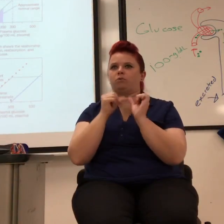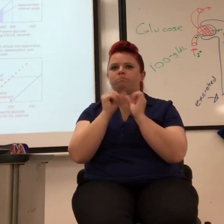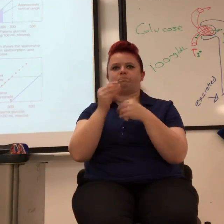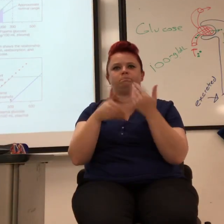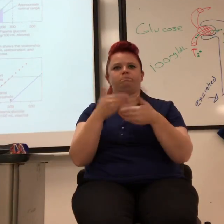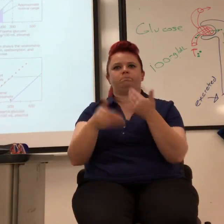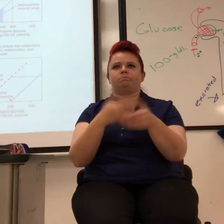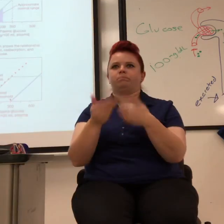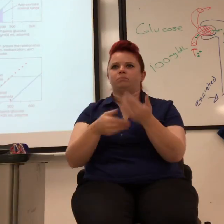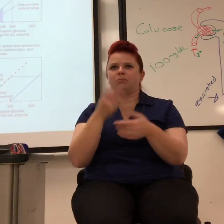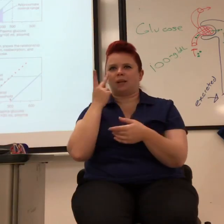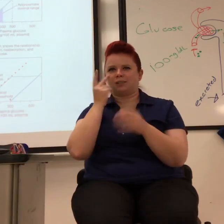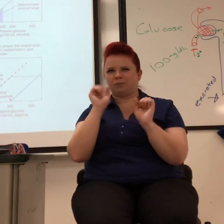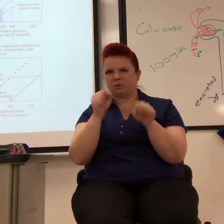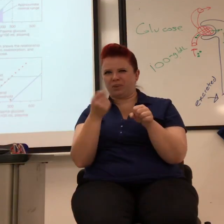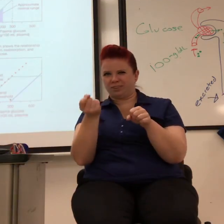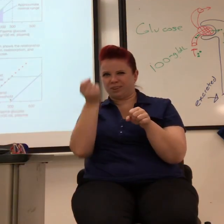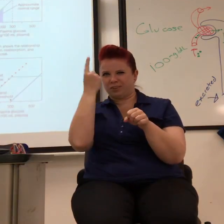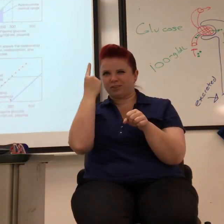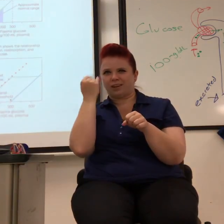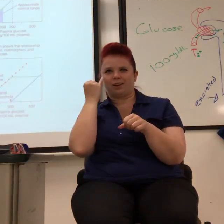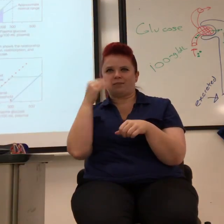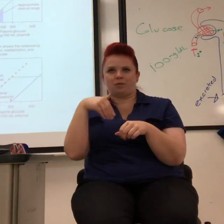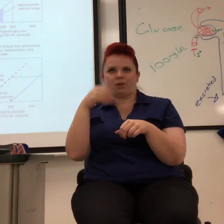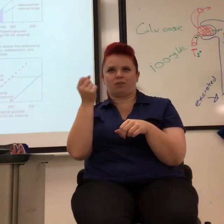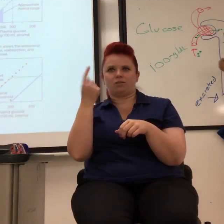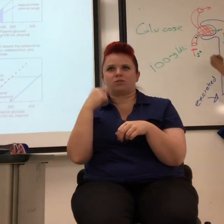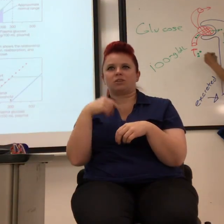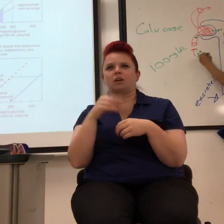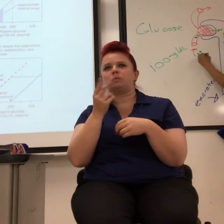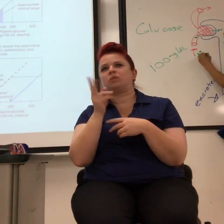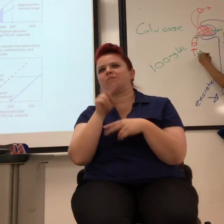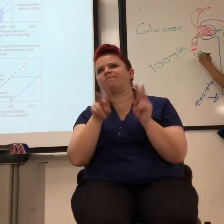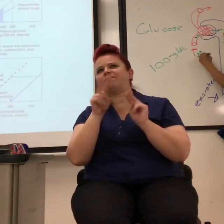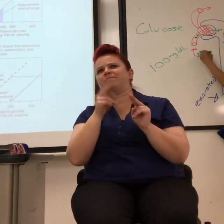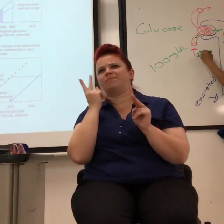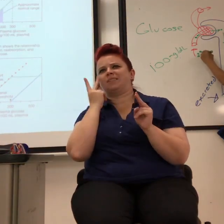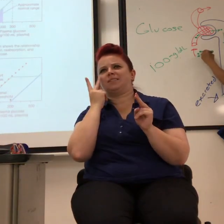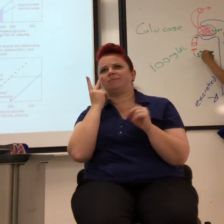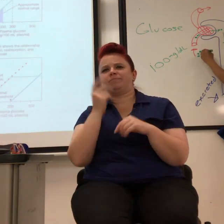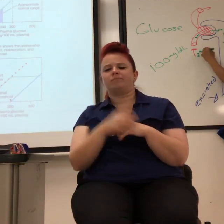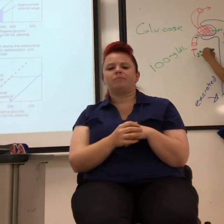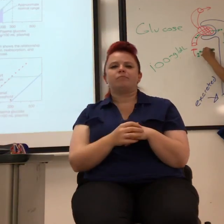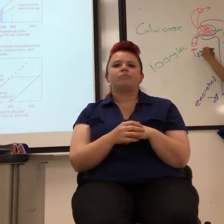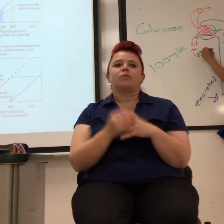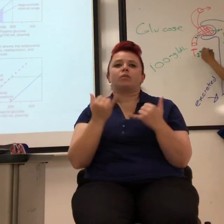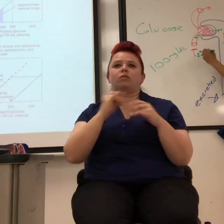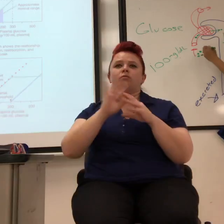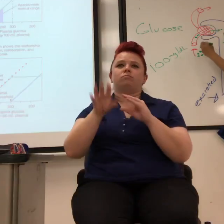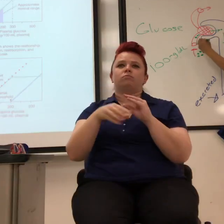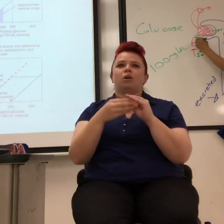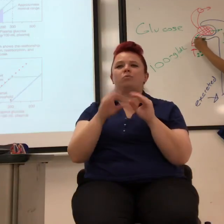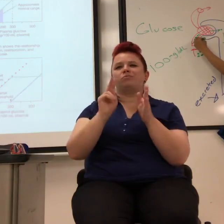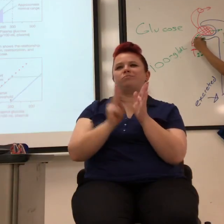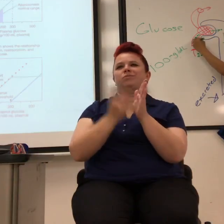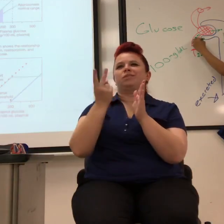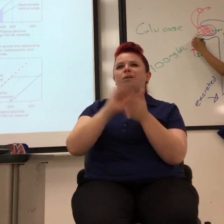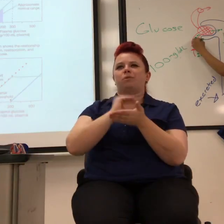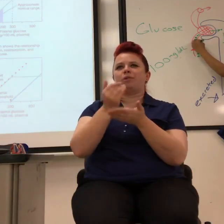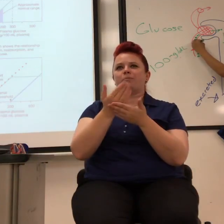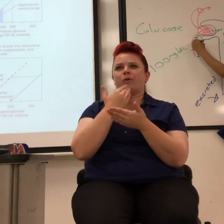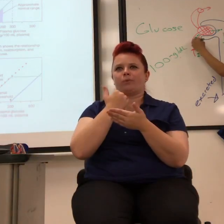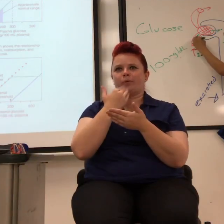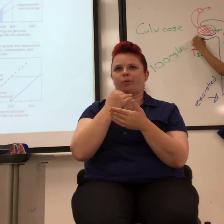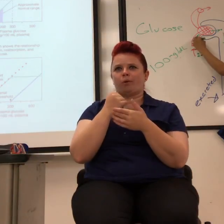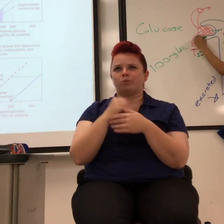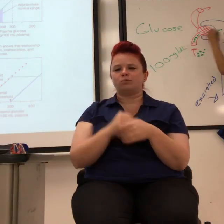you pick it up. You haven't picked it up already. Let's do 200. Let's double it. So okay, I'll draw more green balls to symbolize glucose, and